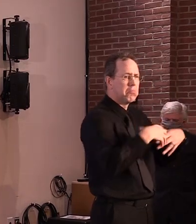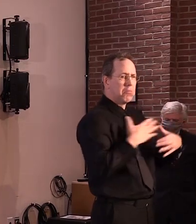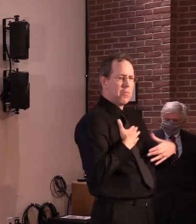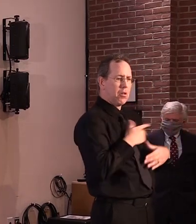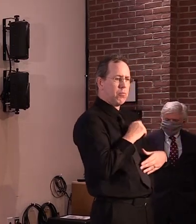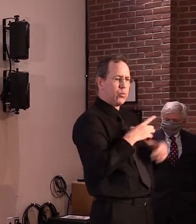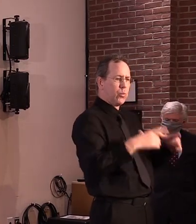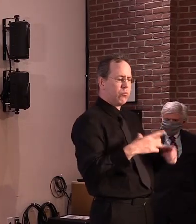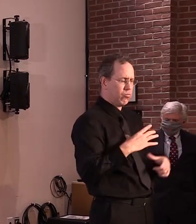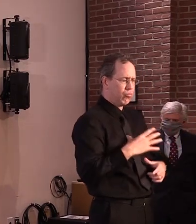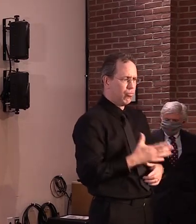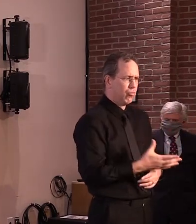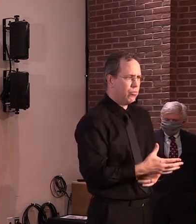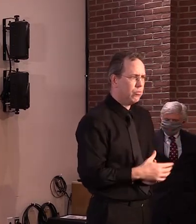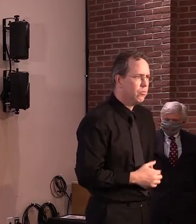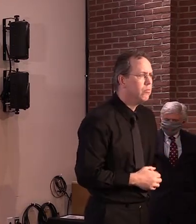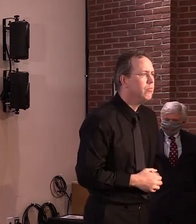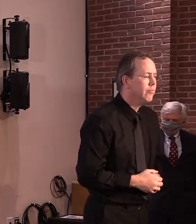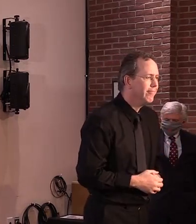policy.